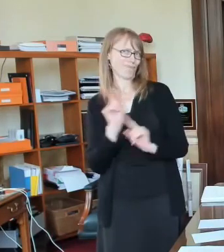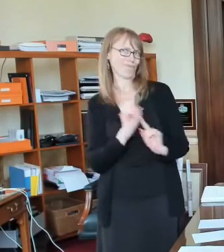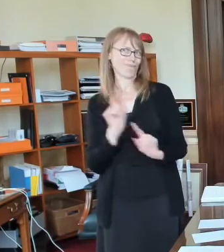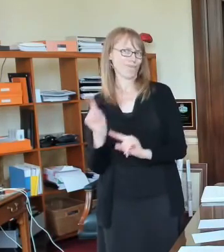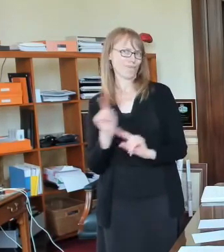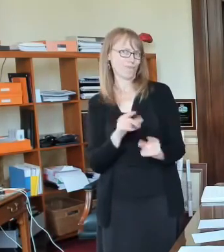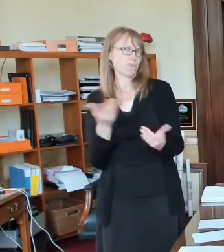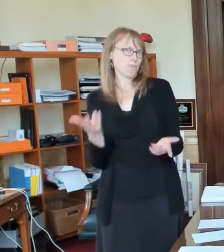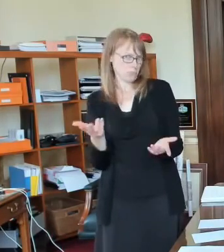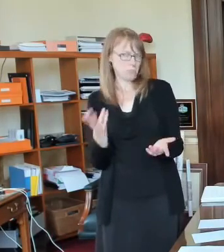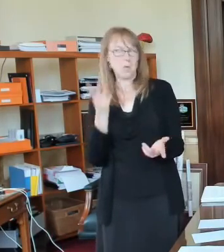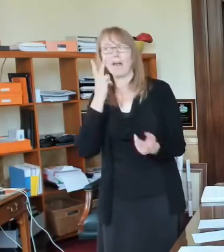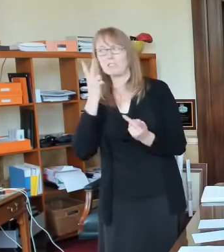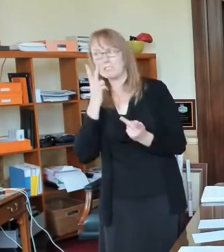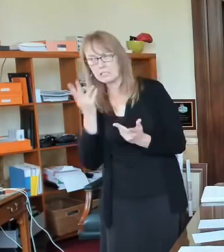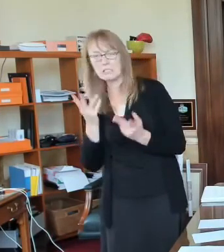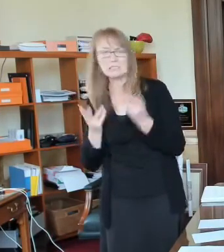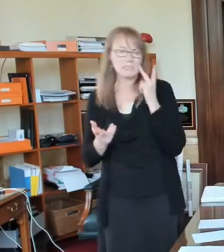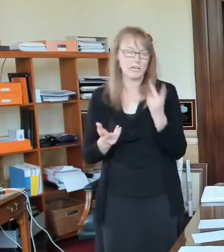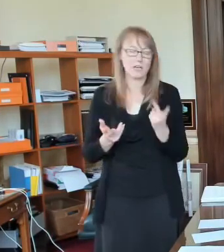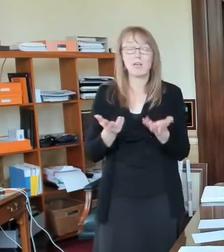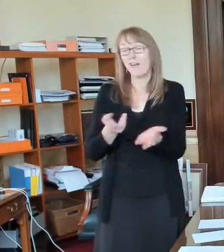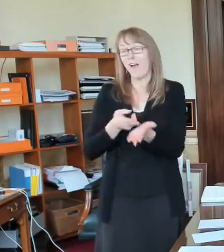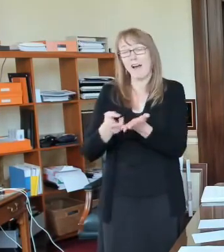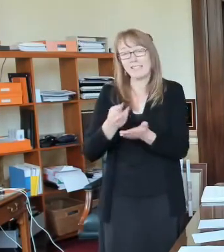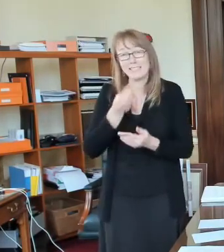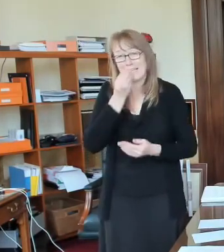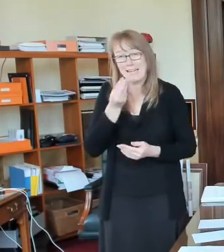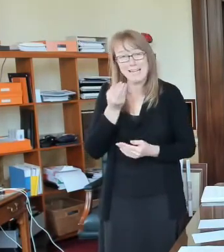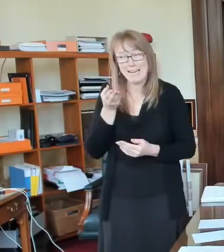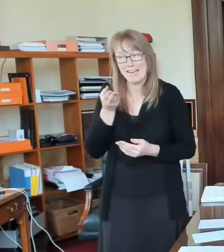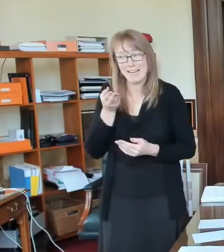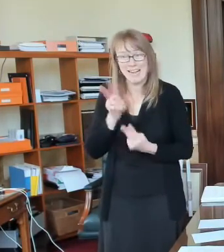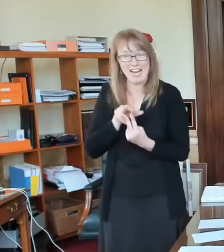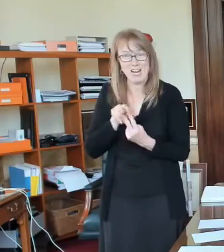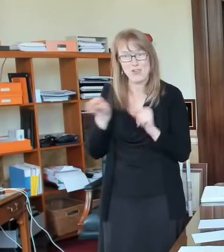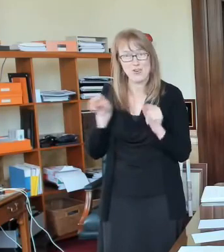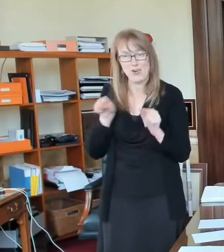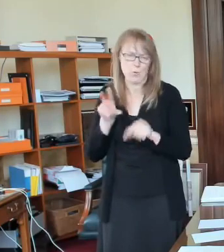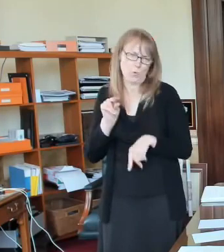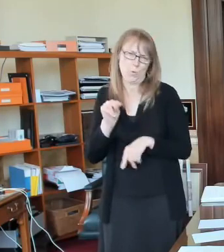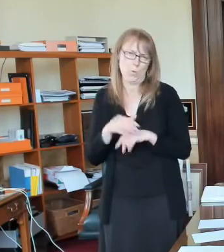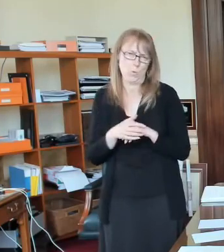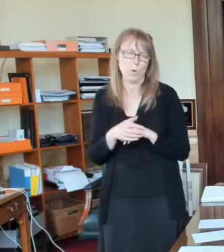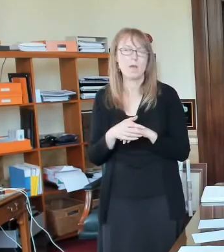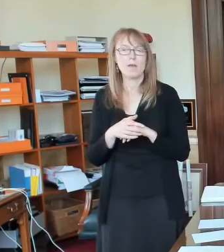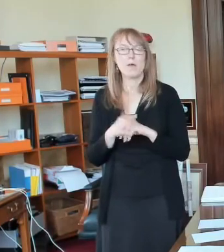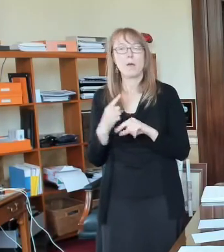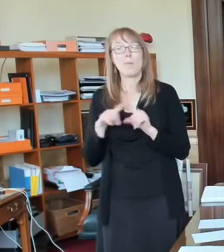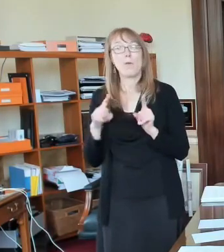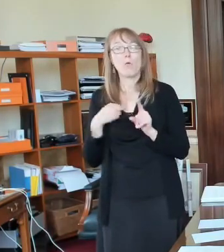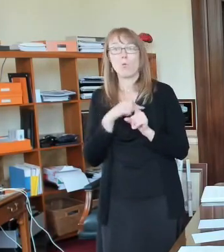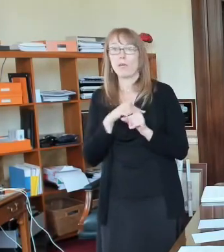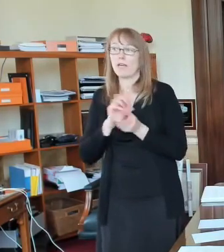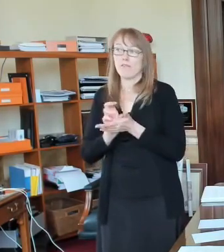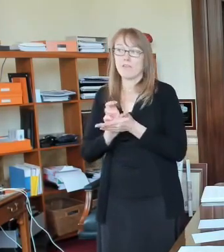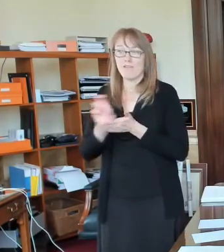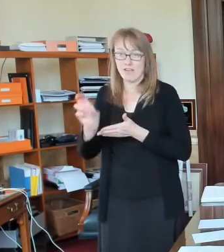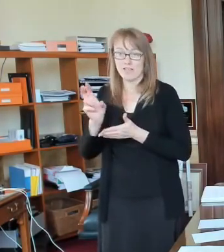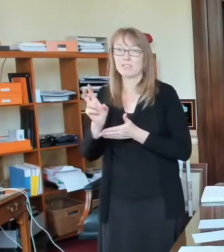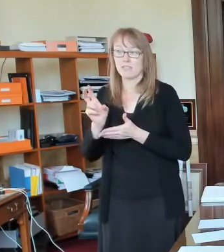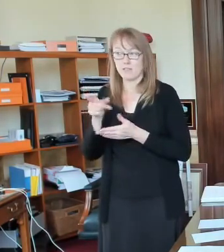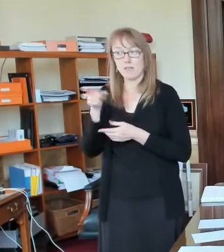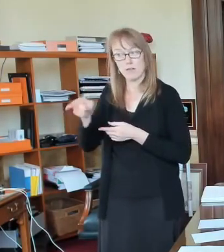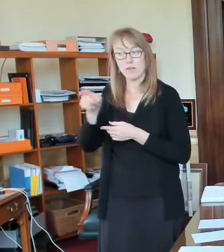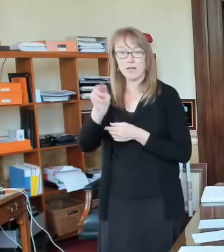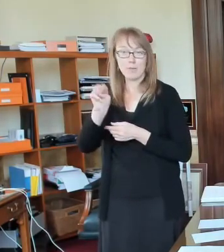but the city has spent about $6 million at MSI. When I came into office 3 years ago, a little bit